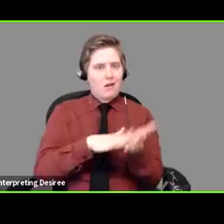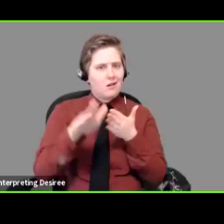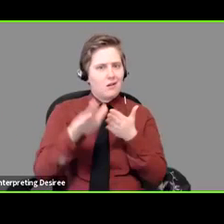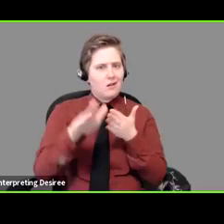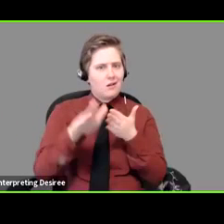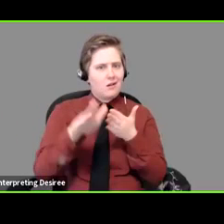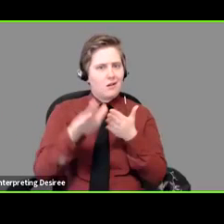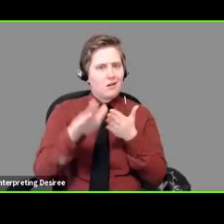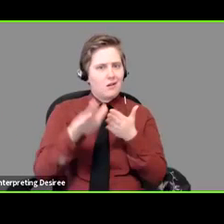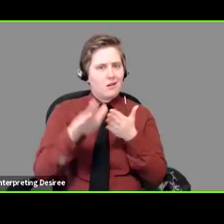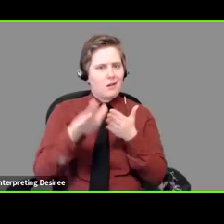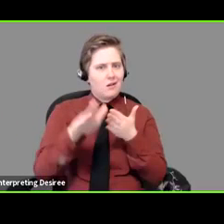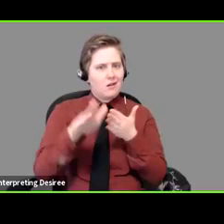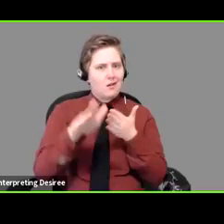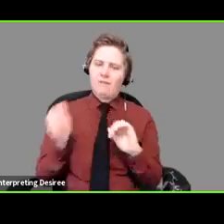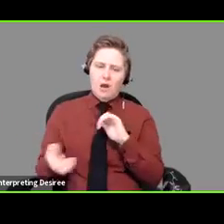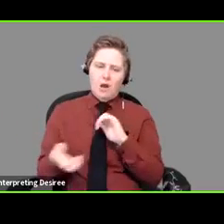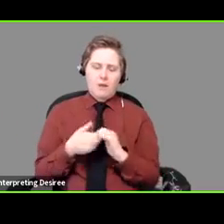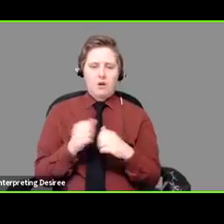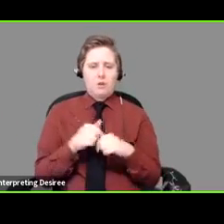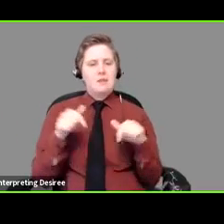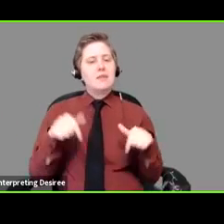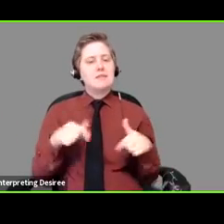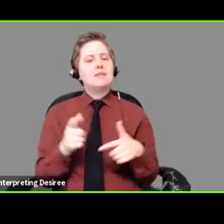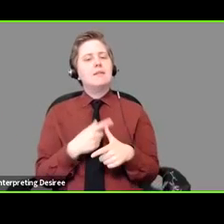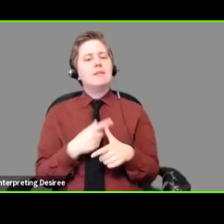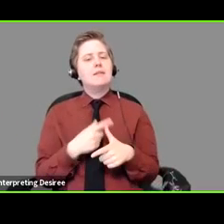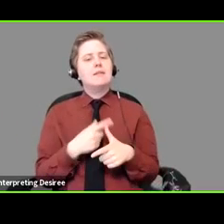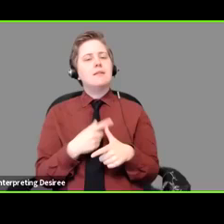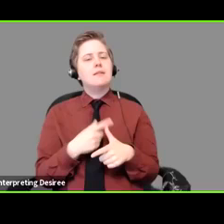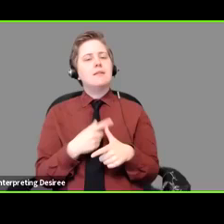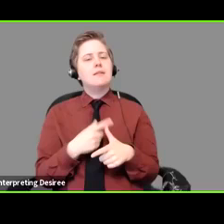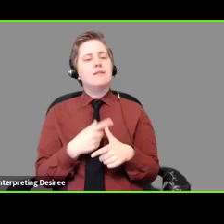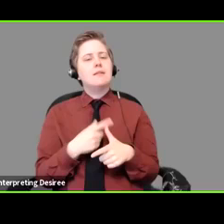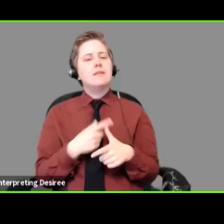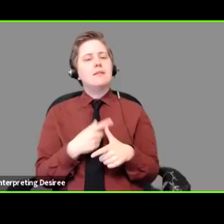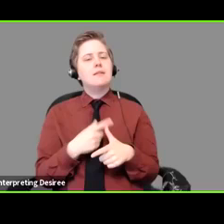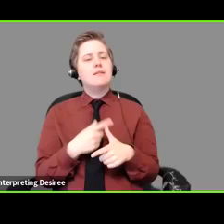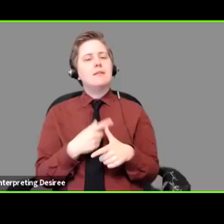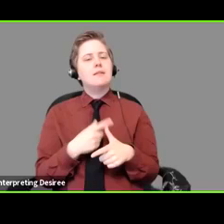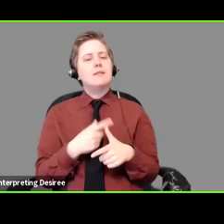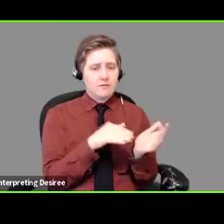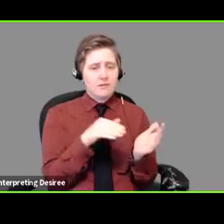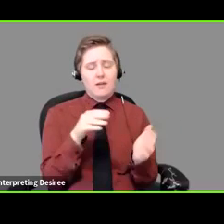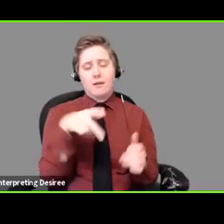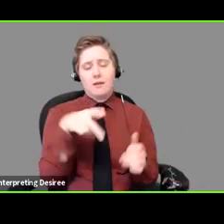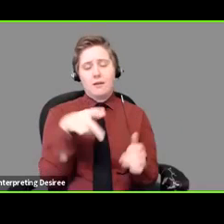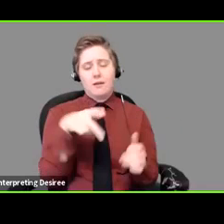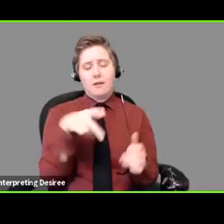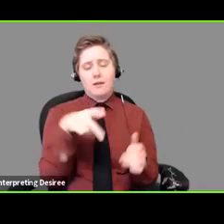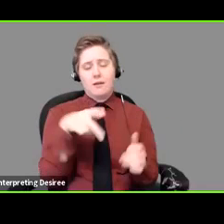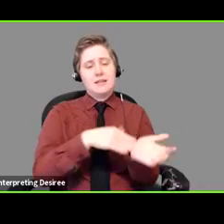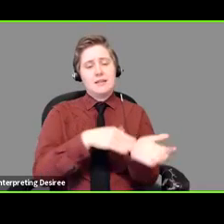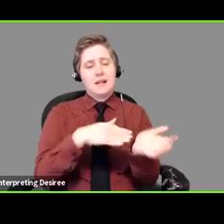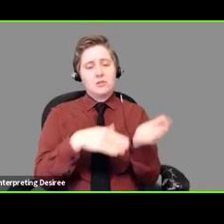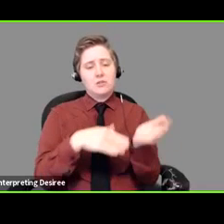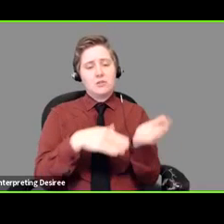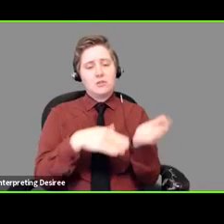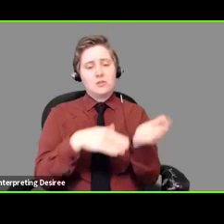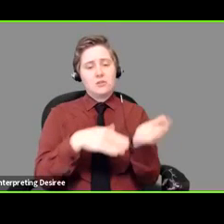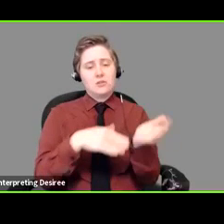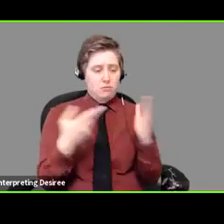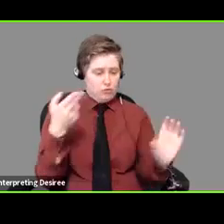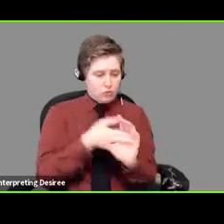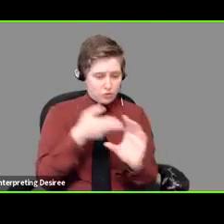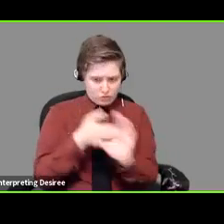been a wonderful partner with this. And then sometime after that, the physician assistant program jumped on board. So right now we have